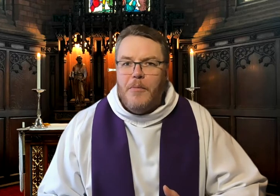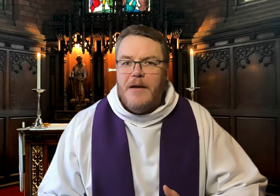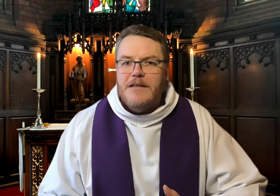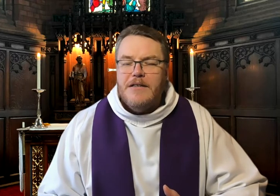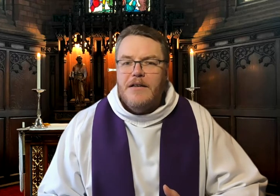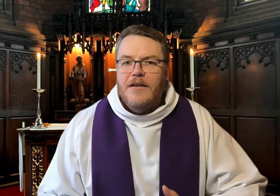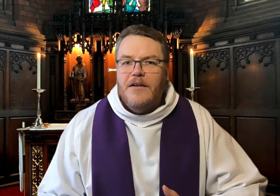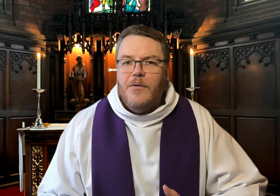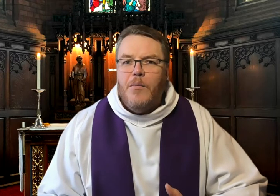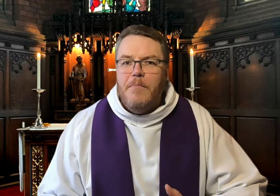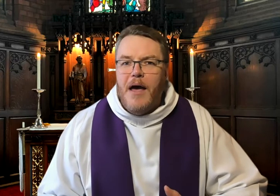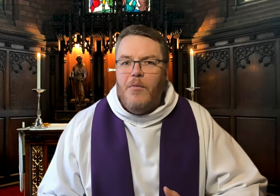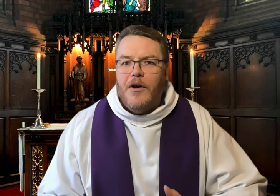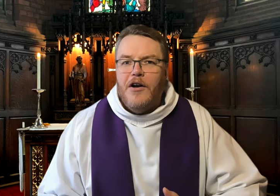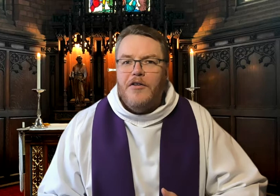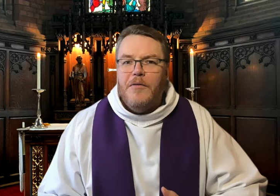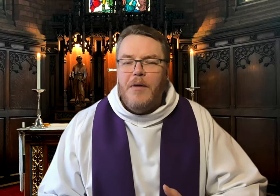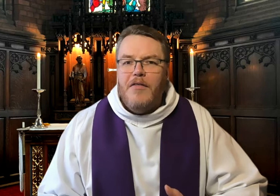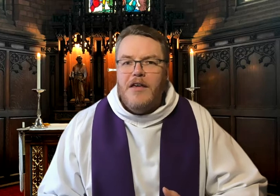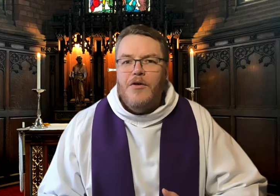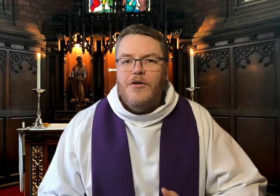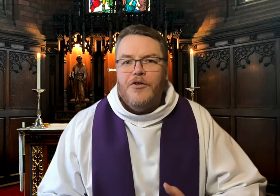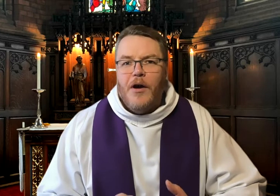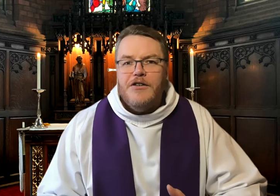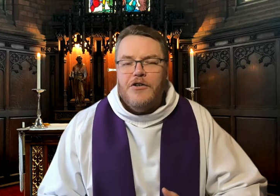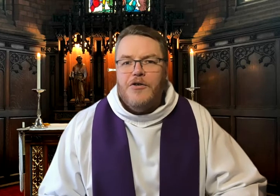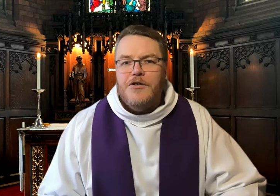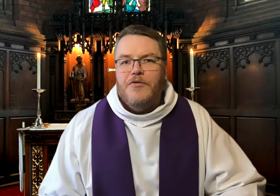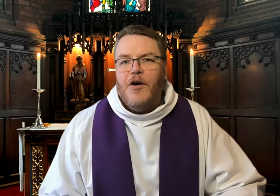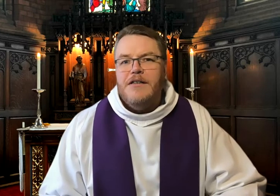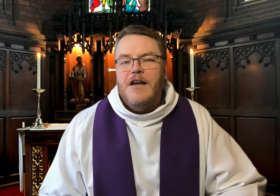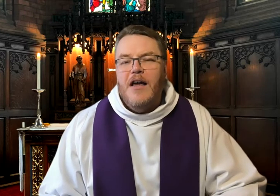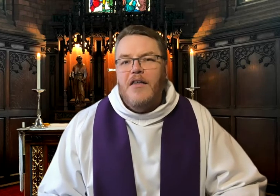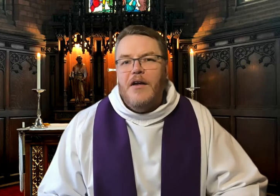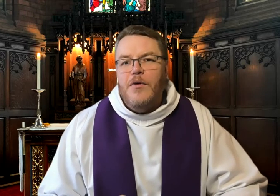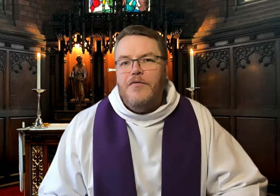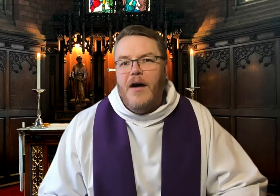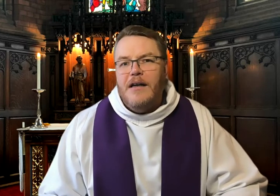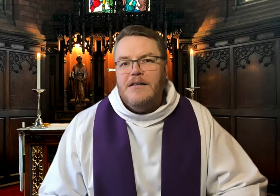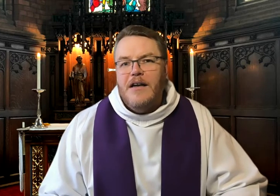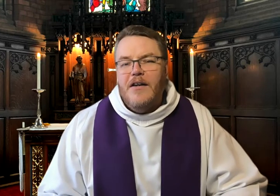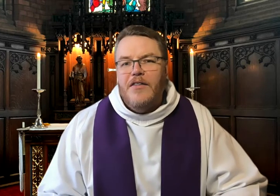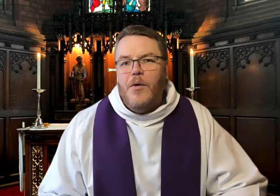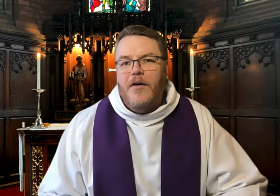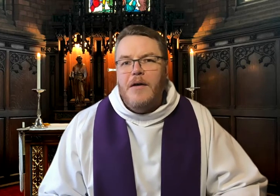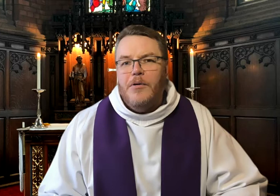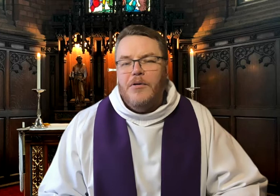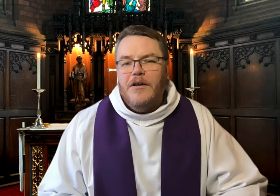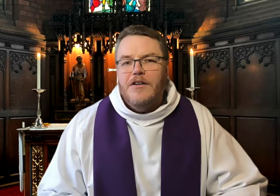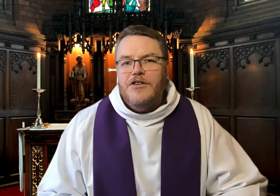promise, when we bear one another and bear the yoke of Christ, the cross of Christ, then we find that we're able to do